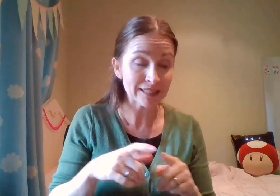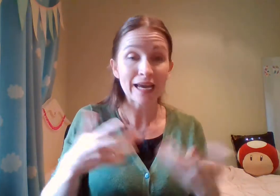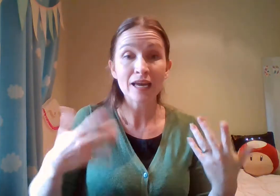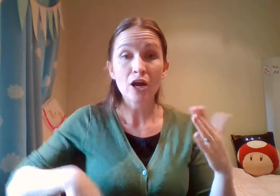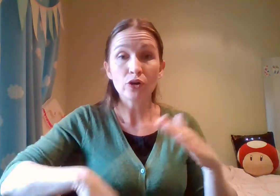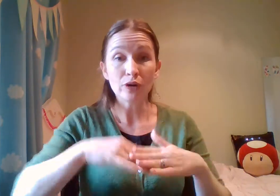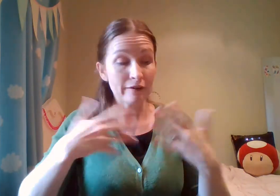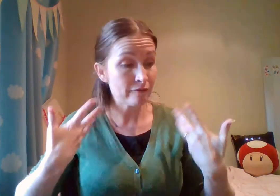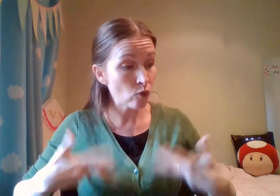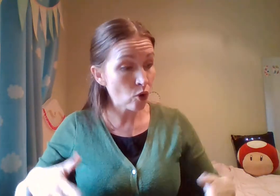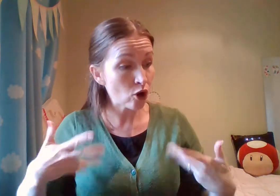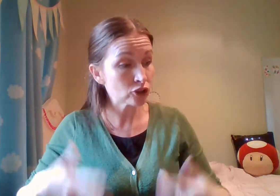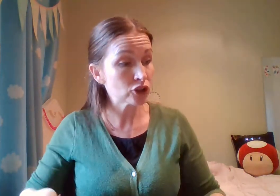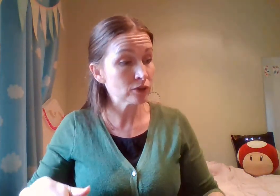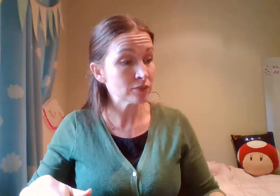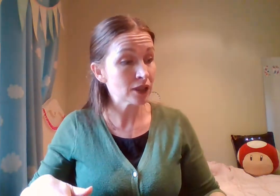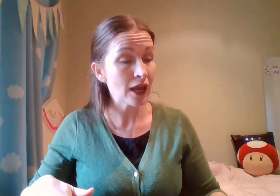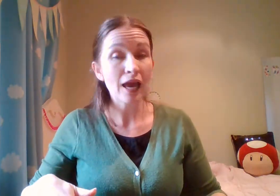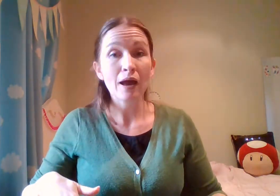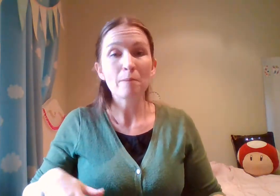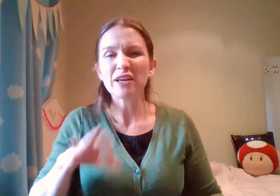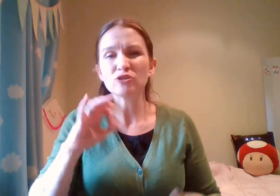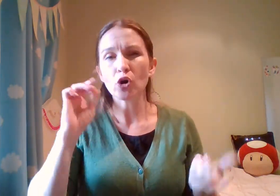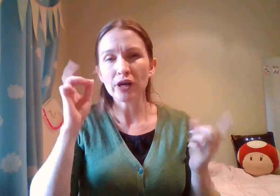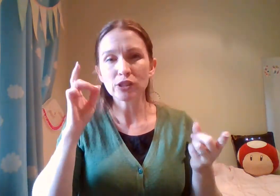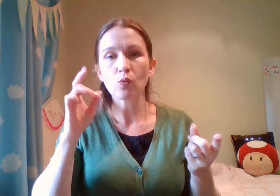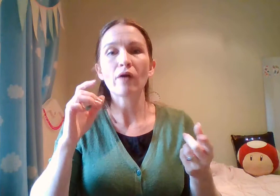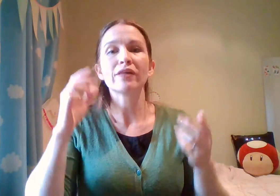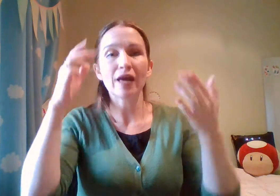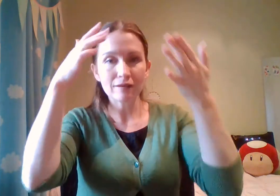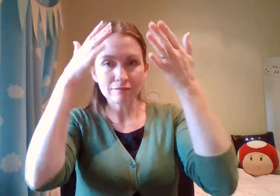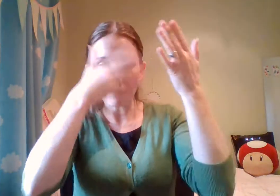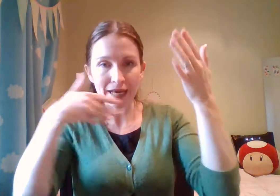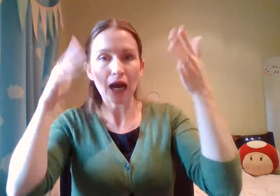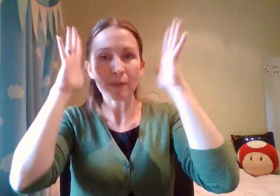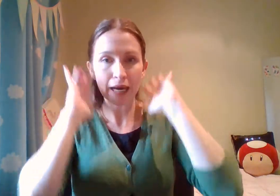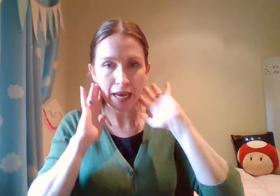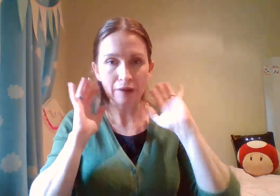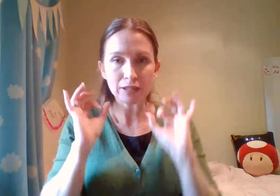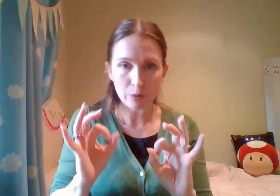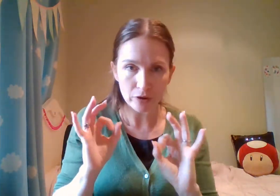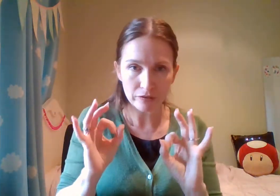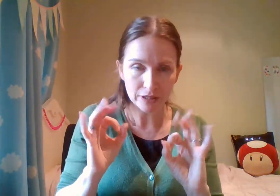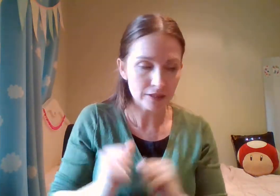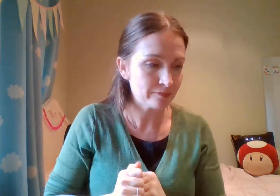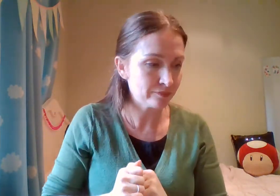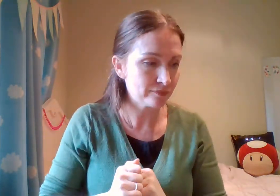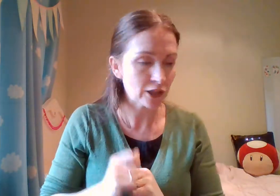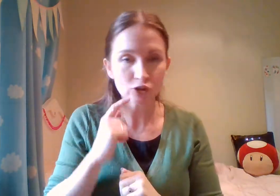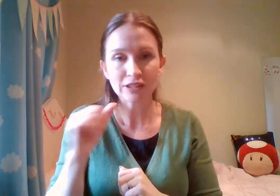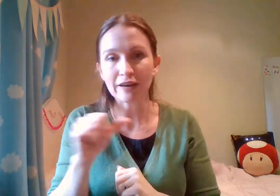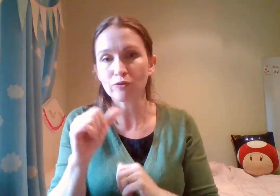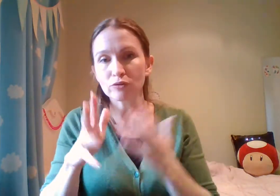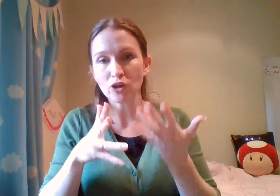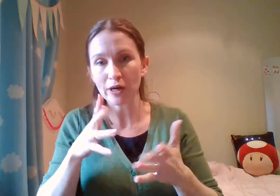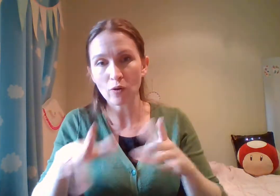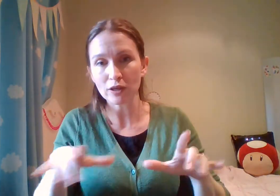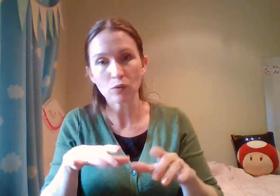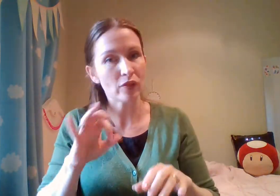Wednesday, you need full costume, but you don't need to worry that makeup and hair is perfect. I should say for sign and choir as well, there's